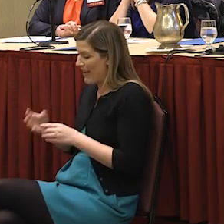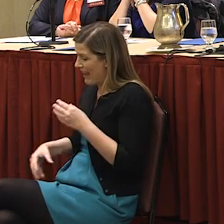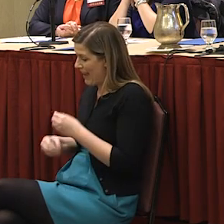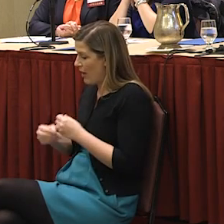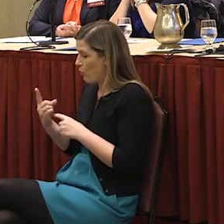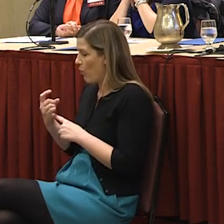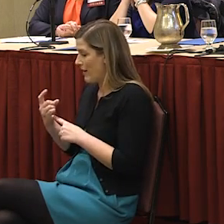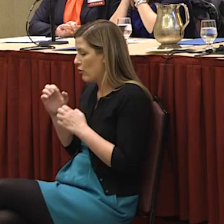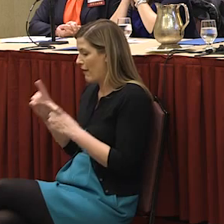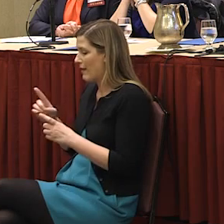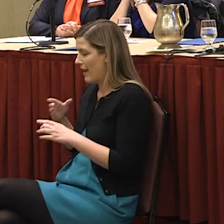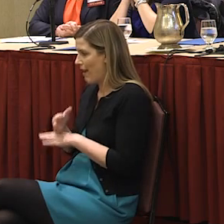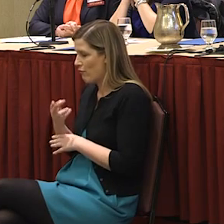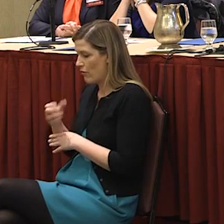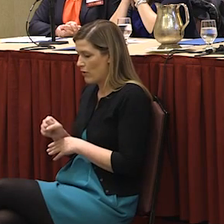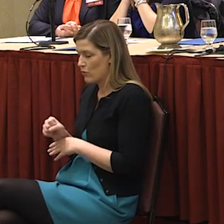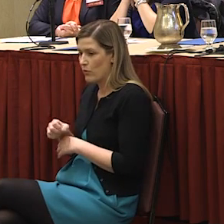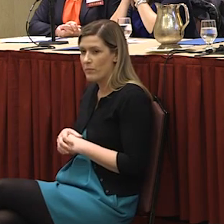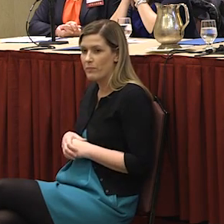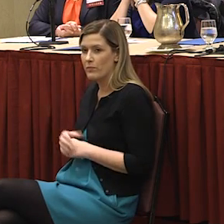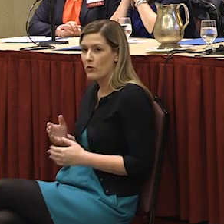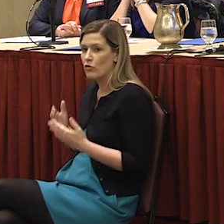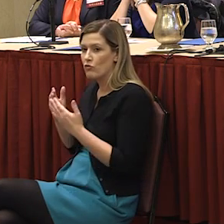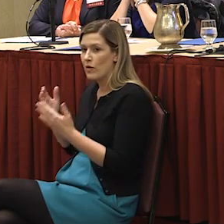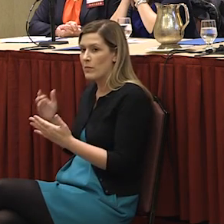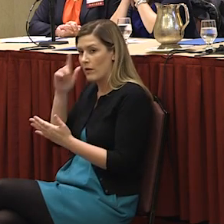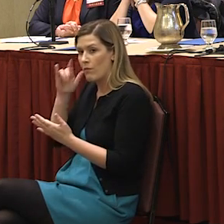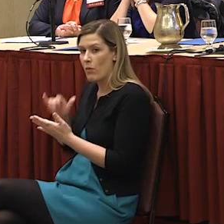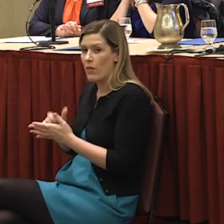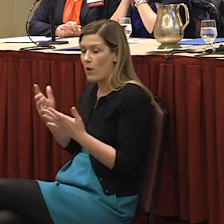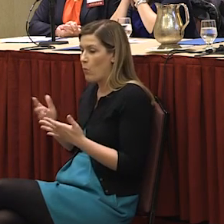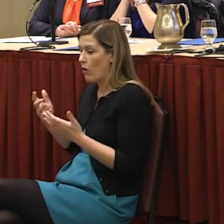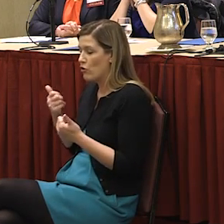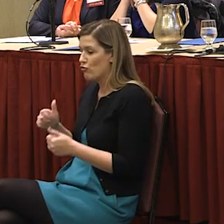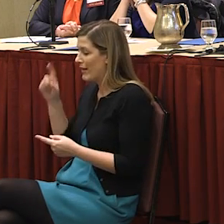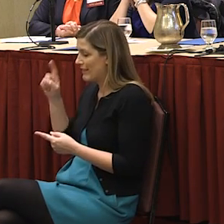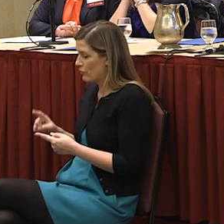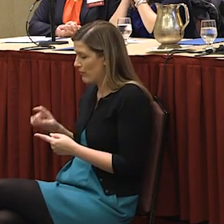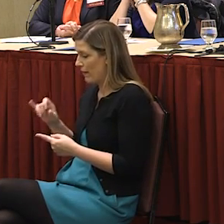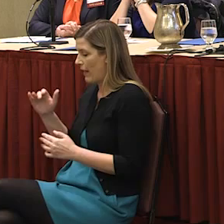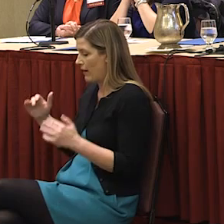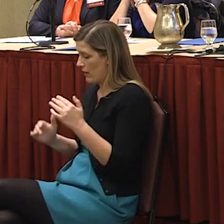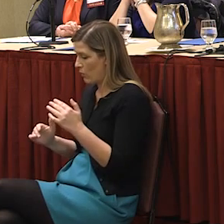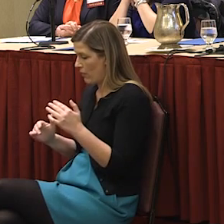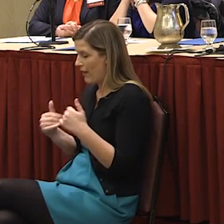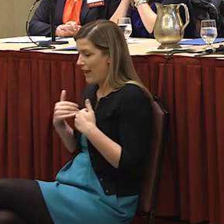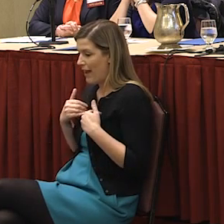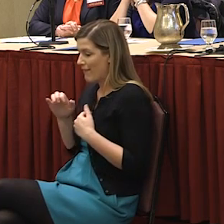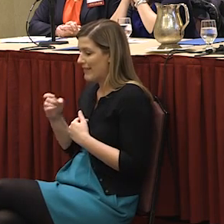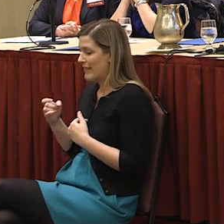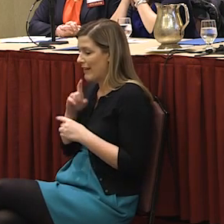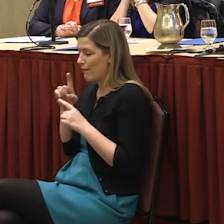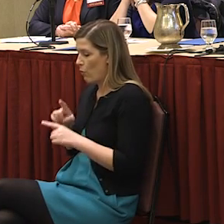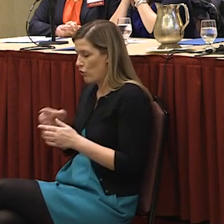year of education. So in recommendations for that, to decrease the disparities is to have an executive